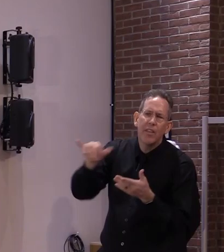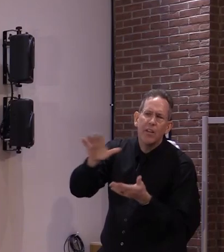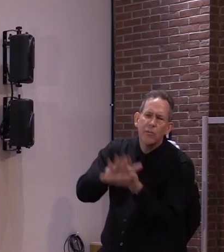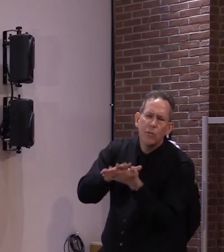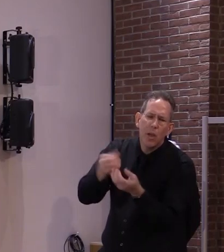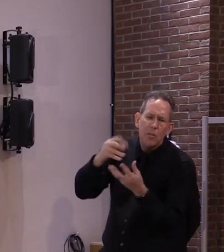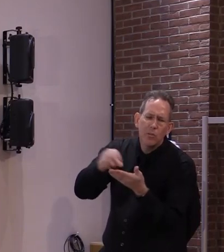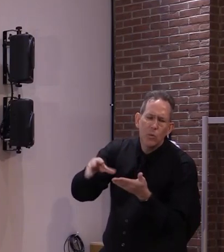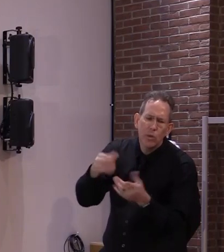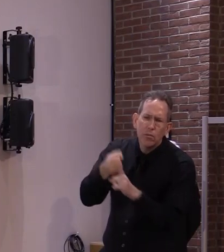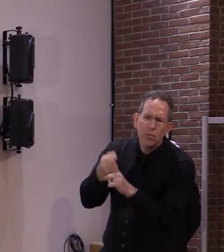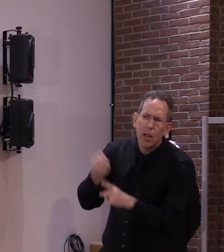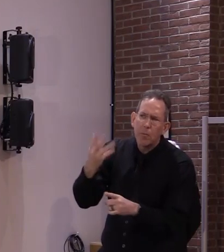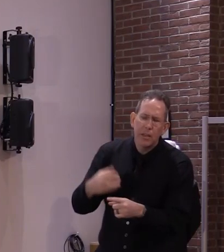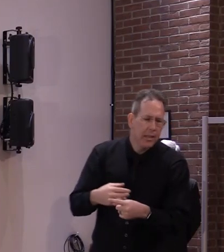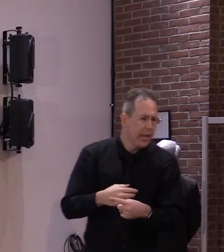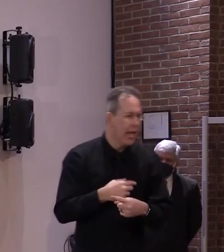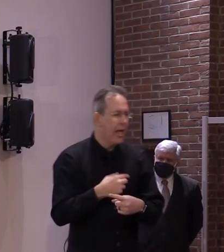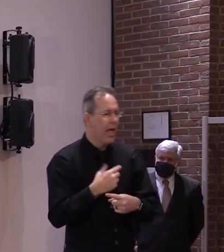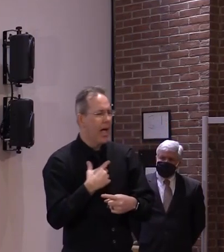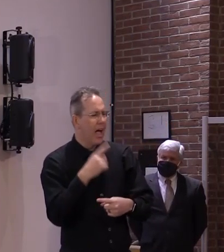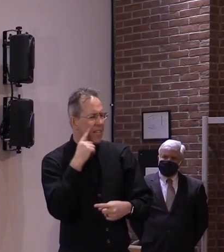a dozen cases.